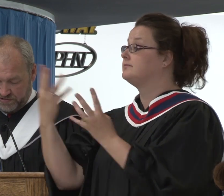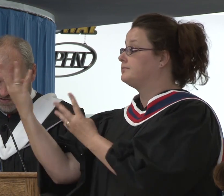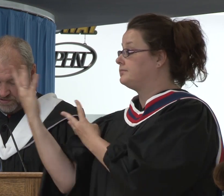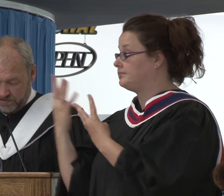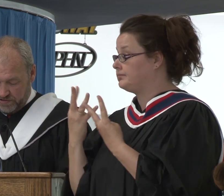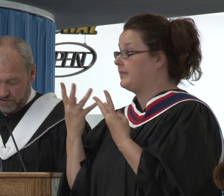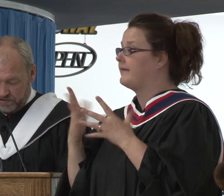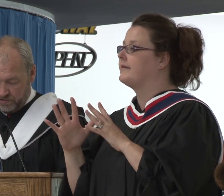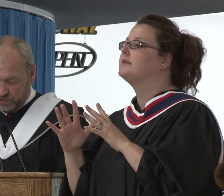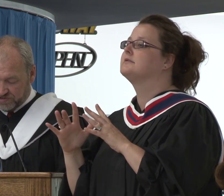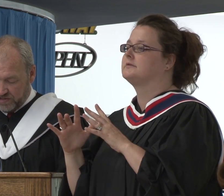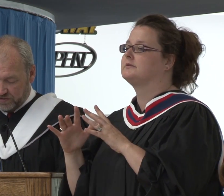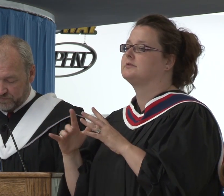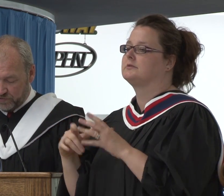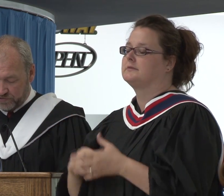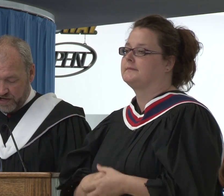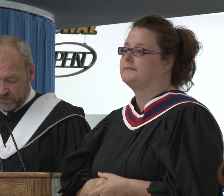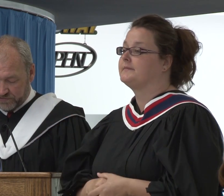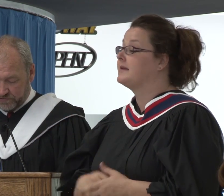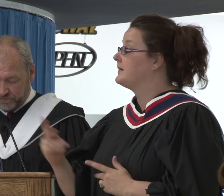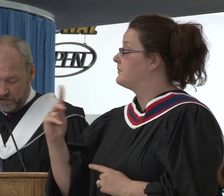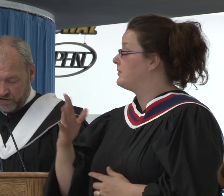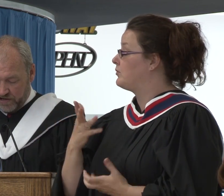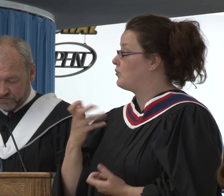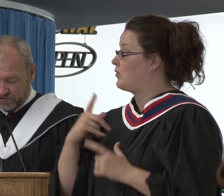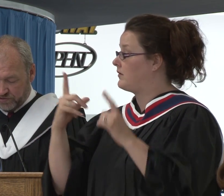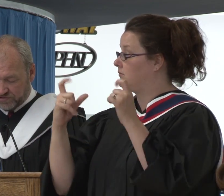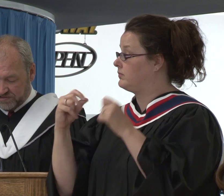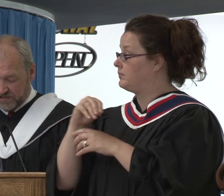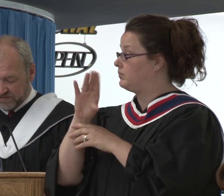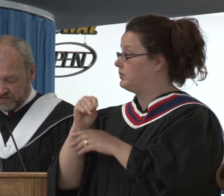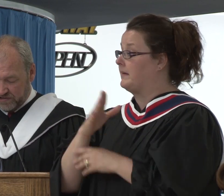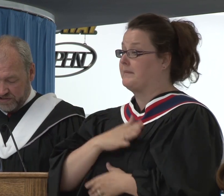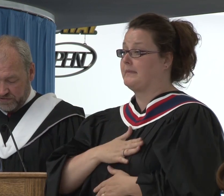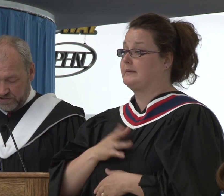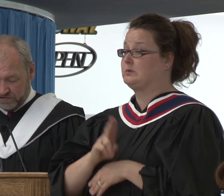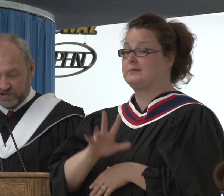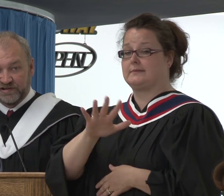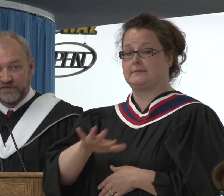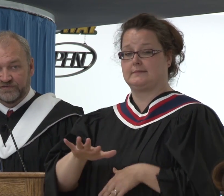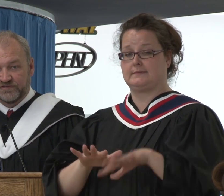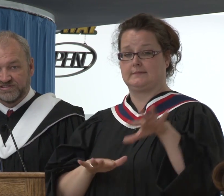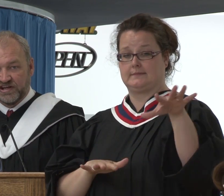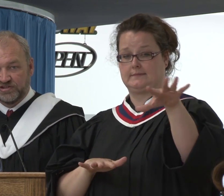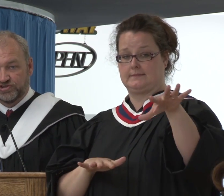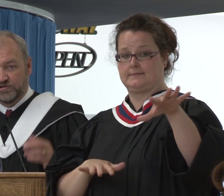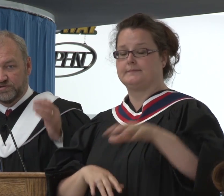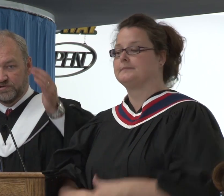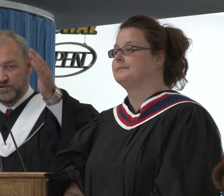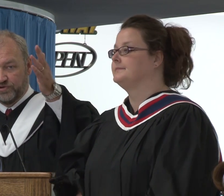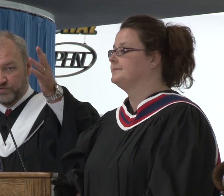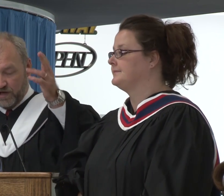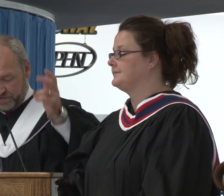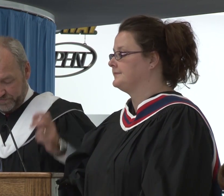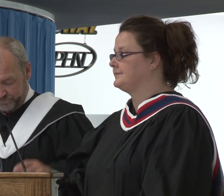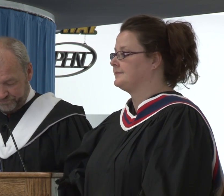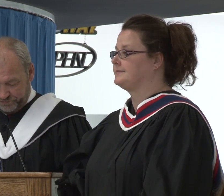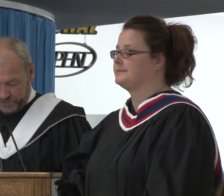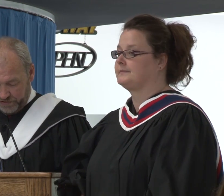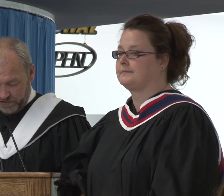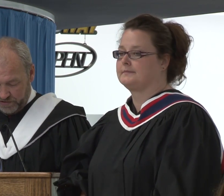presented. Those taking photographs are asked to use the designated area to the left of the stage, your